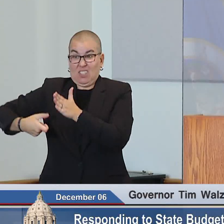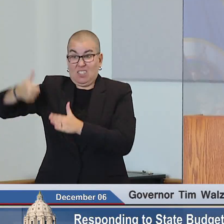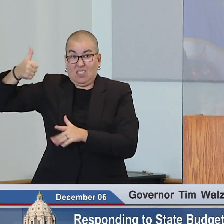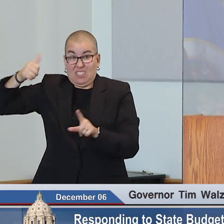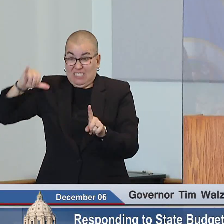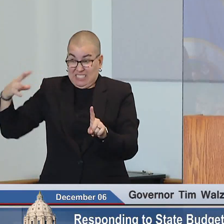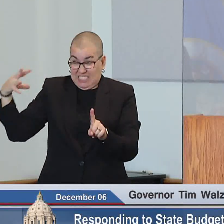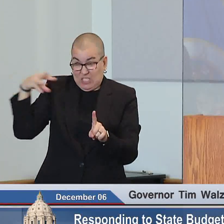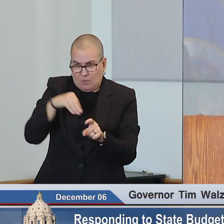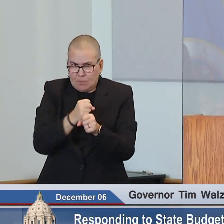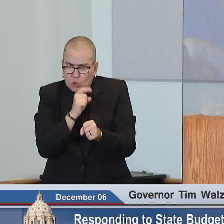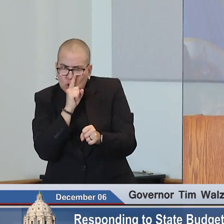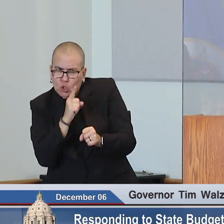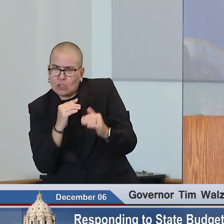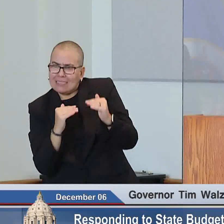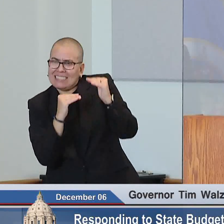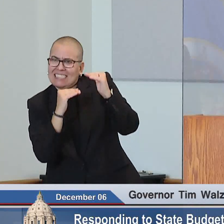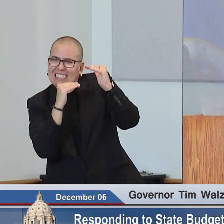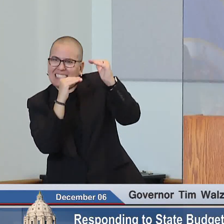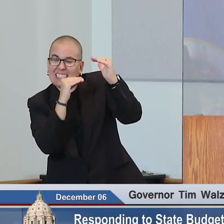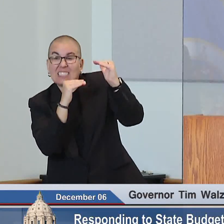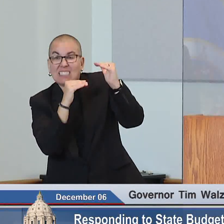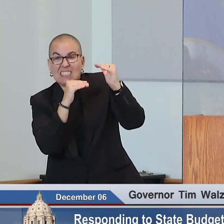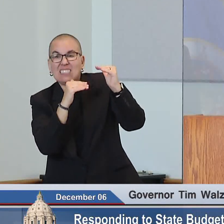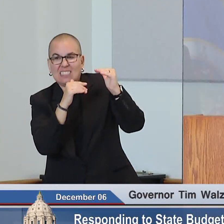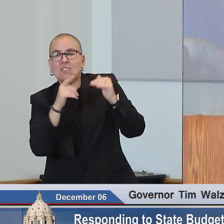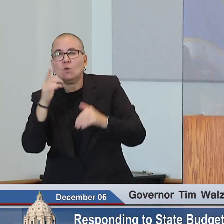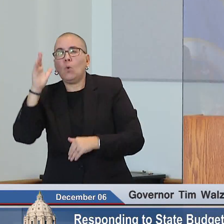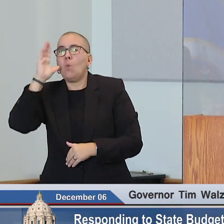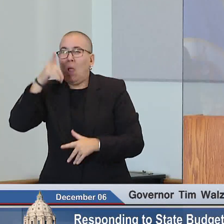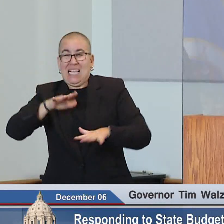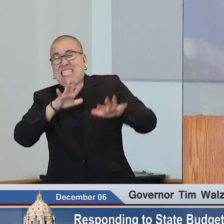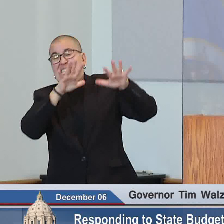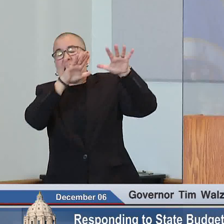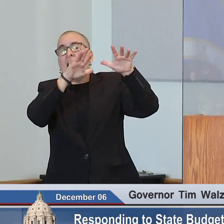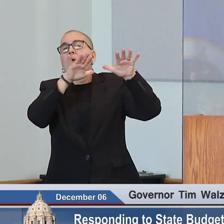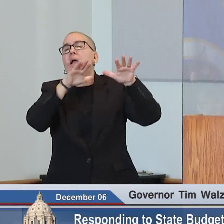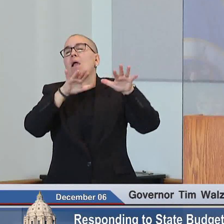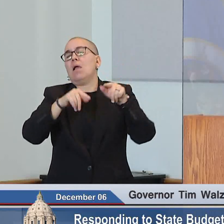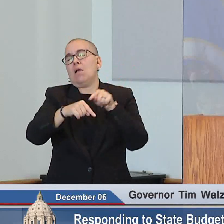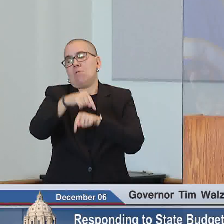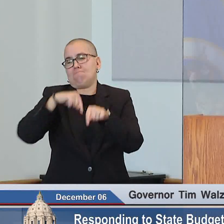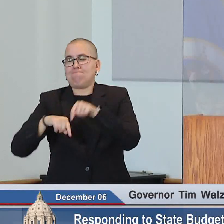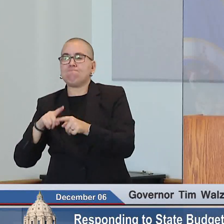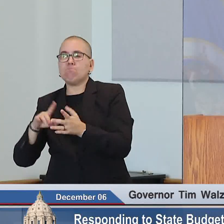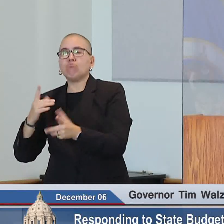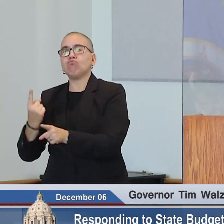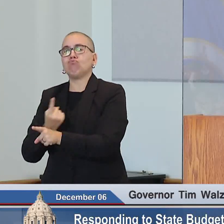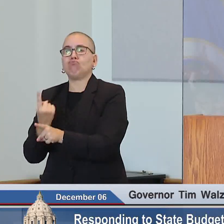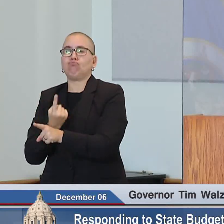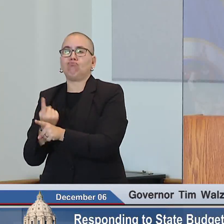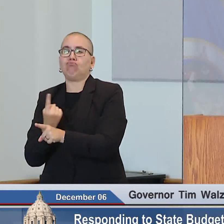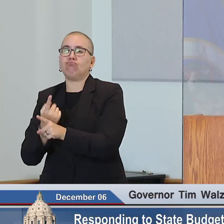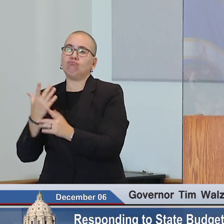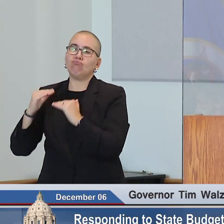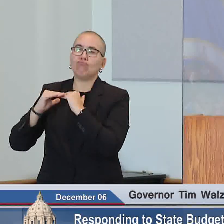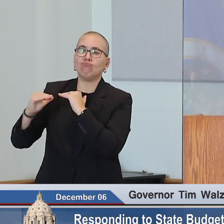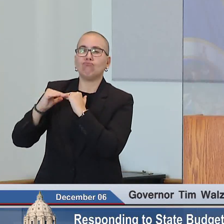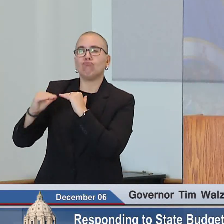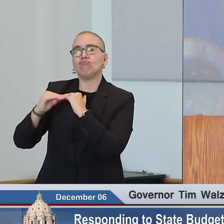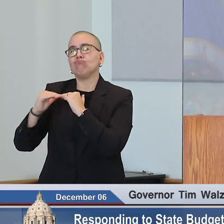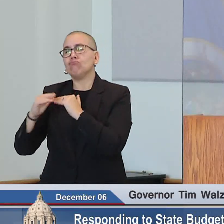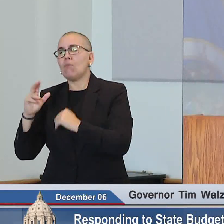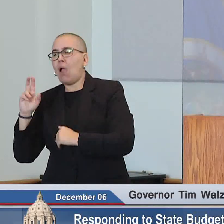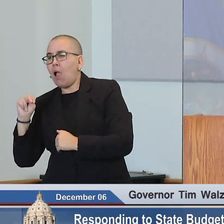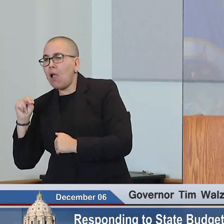indication of this, we'll start to go back to those more traditional, stable 2 percent unemployment rates, you know, over the next 18 months or so. But